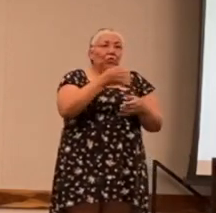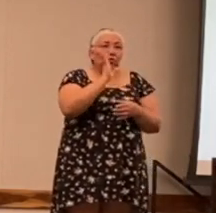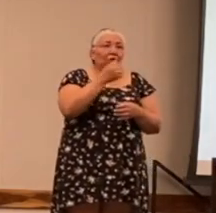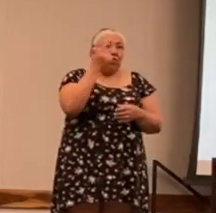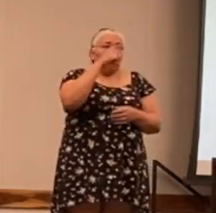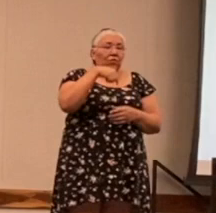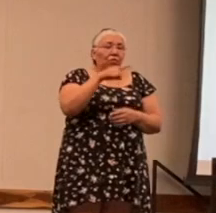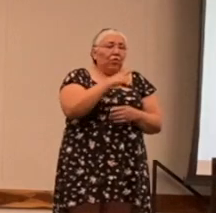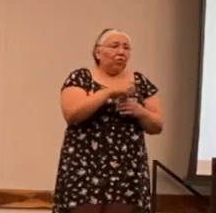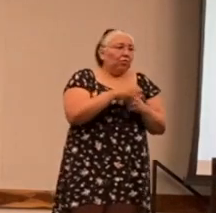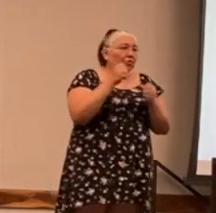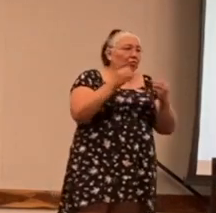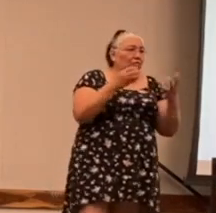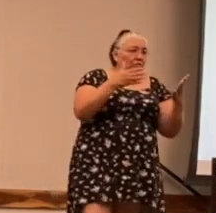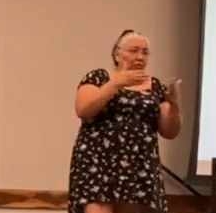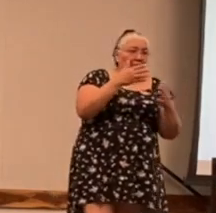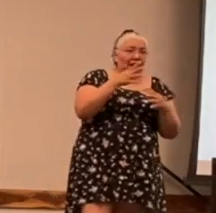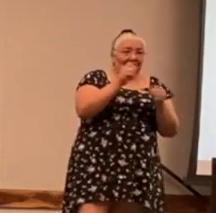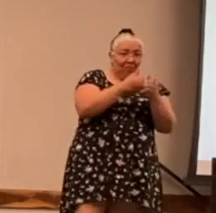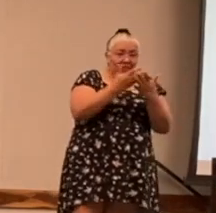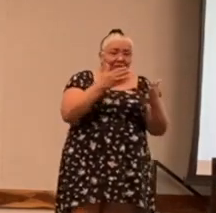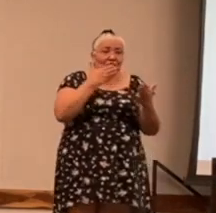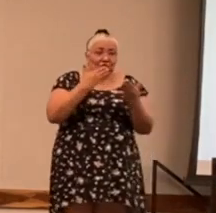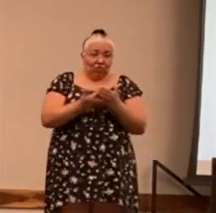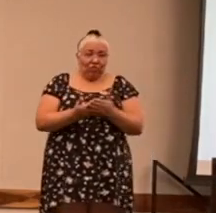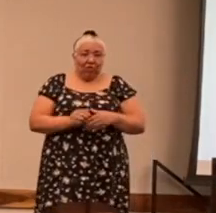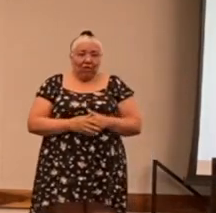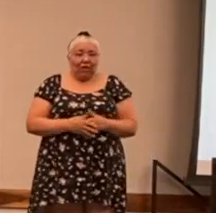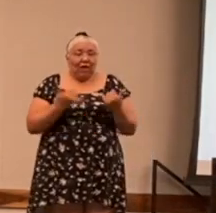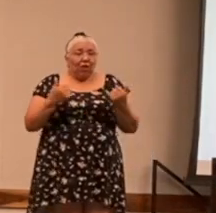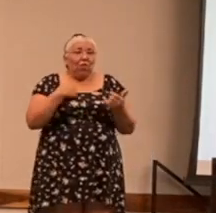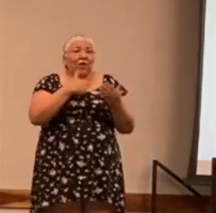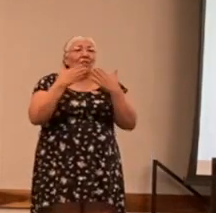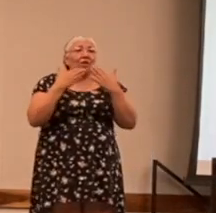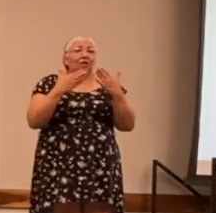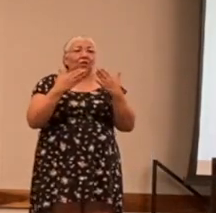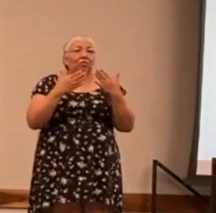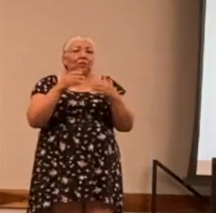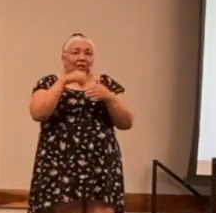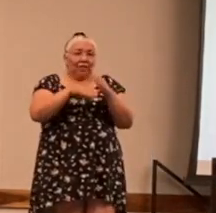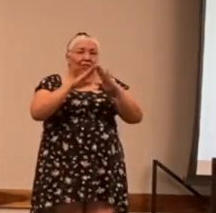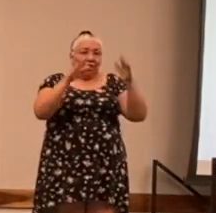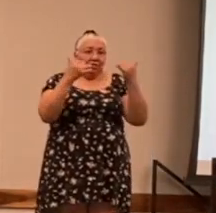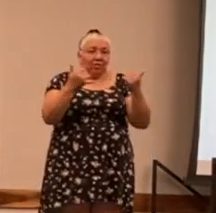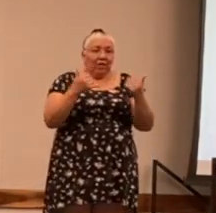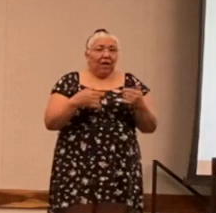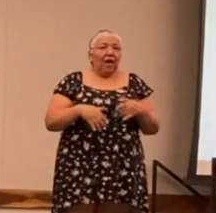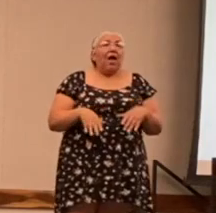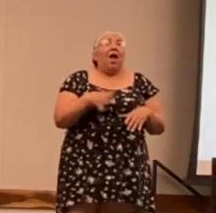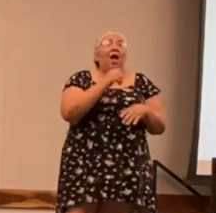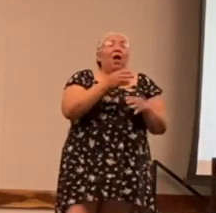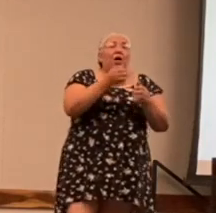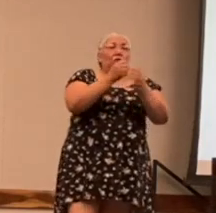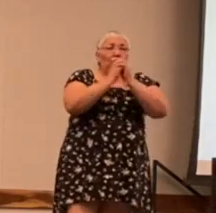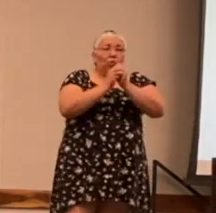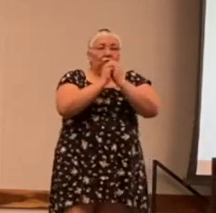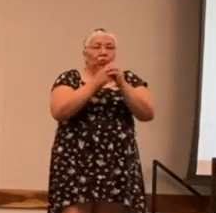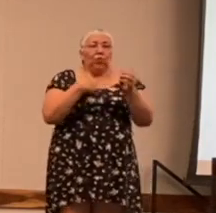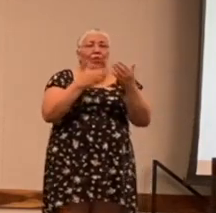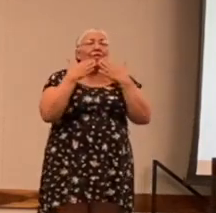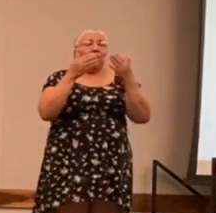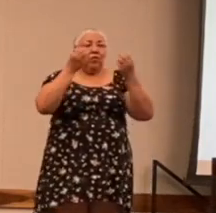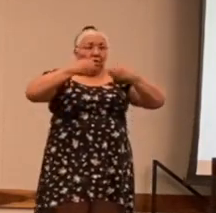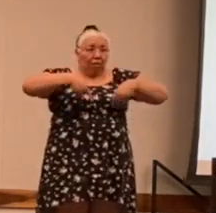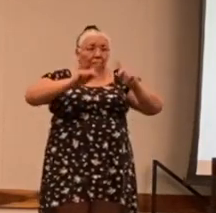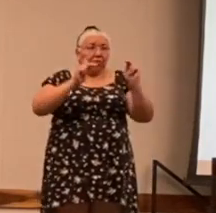Heavenly Father, we praise you and thank you. God, we thank you, God, to be in your house today, to come and worship you. Father, we thank you, God, for the opportunity